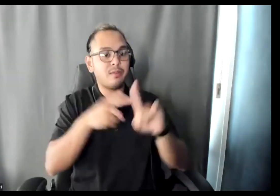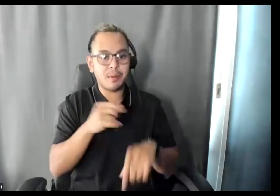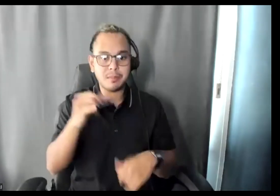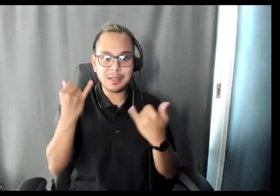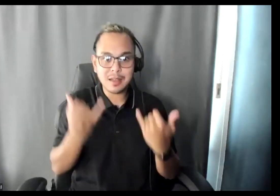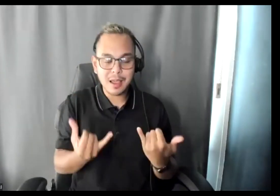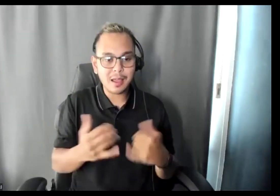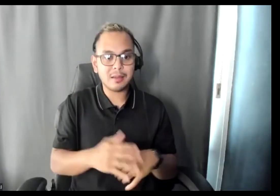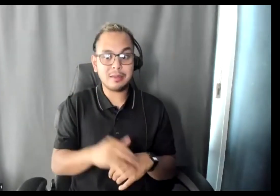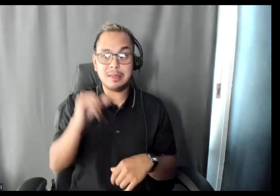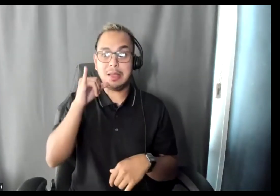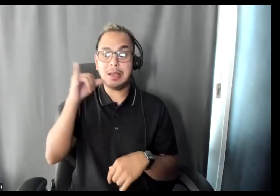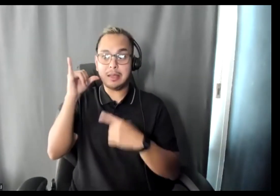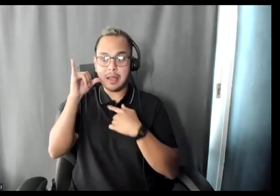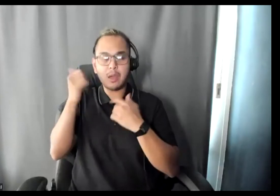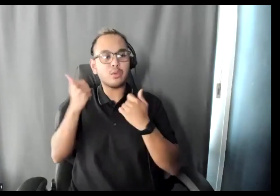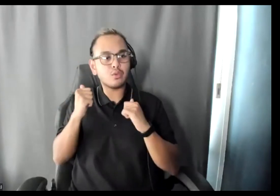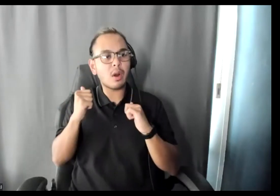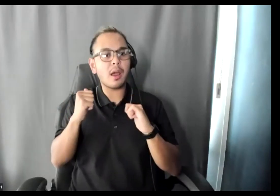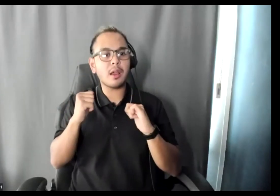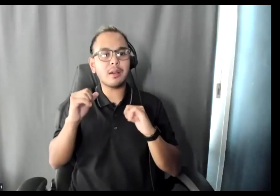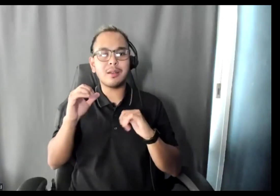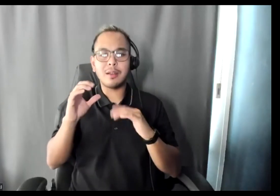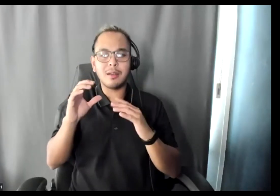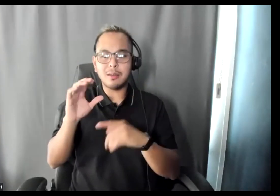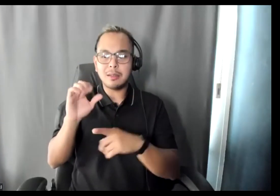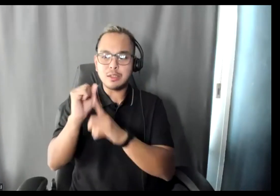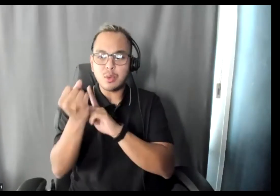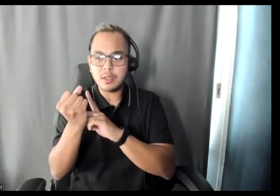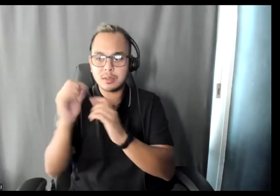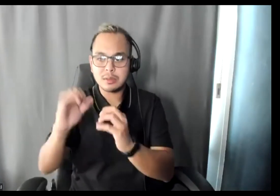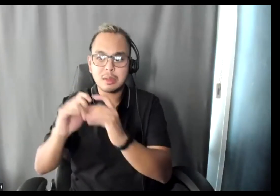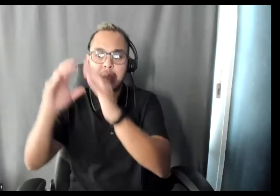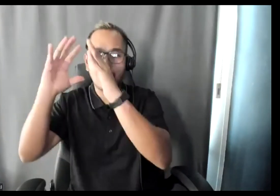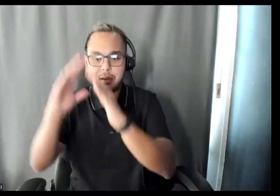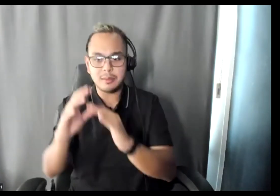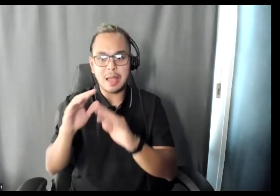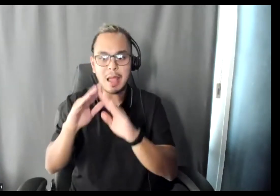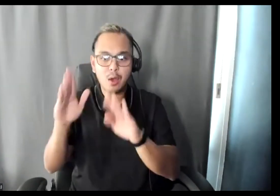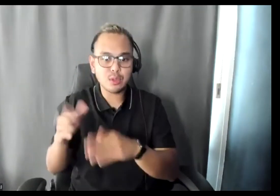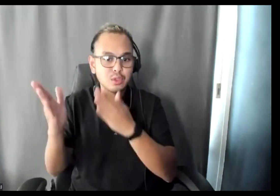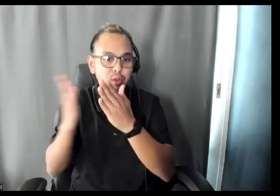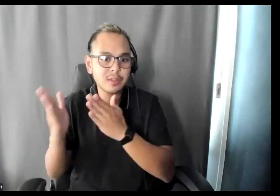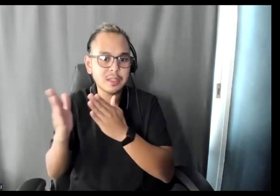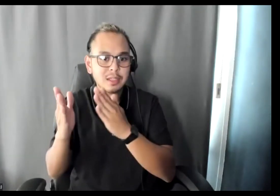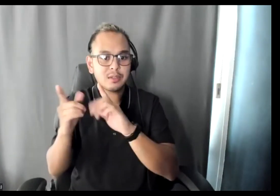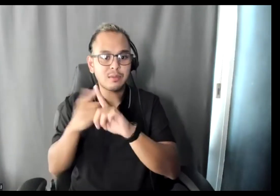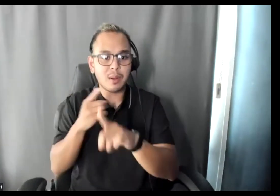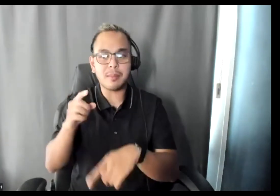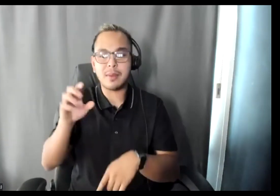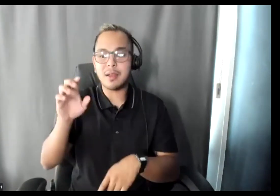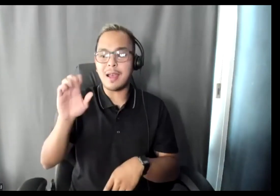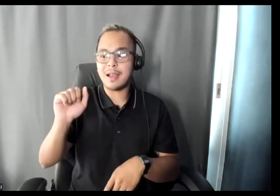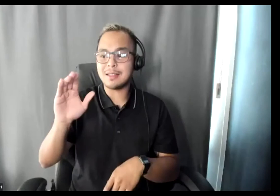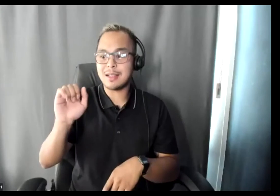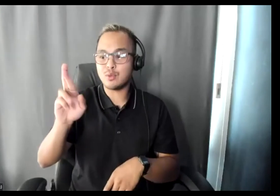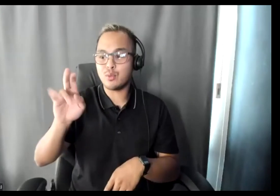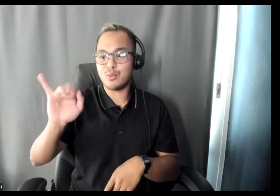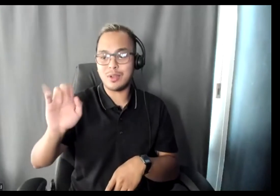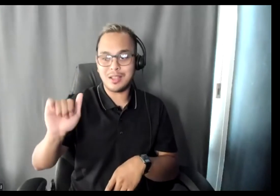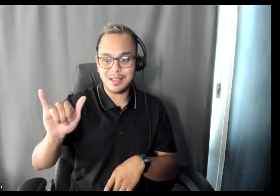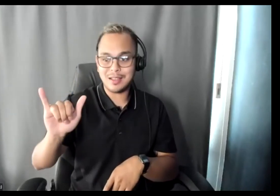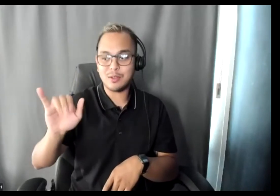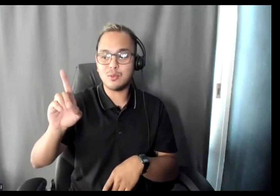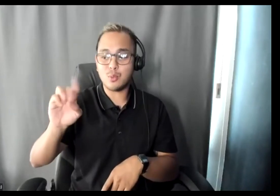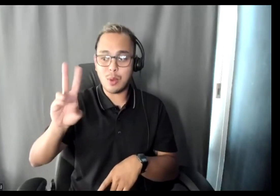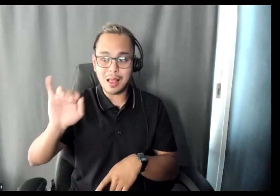whoa, yesterday we were just trying to make the case for, you know, some basic housing services from accessory dwelling units. And now today we're just trying to keep people